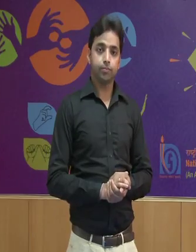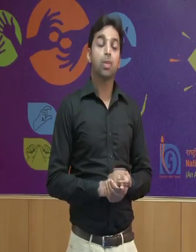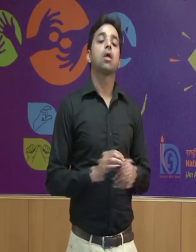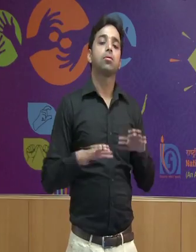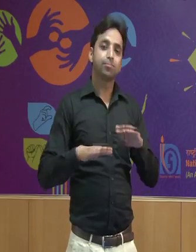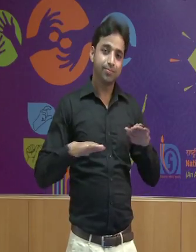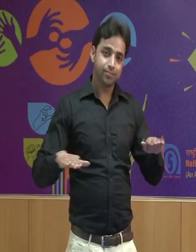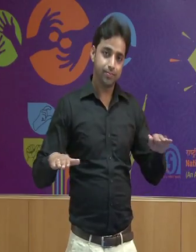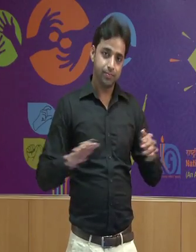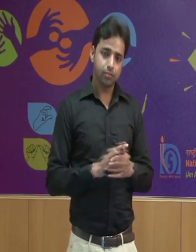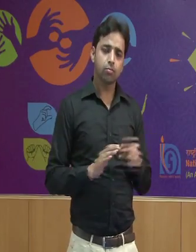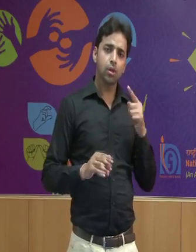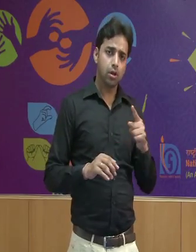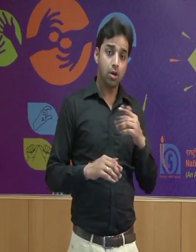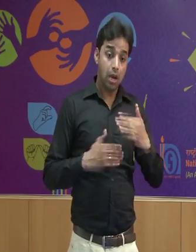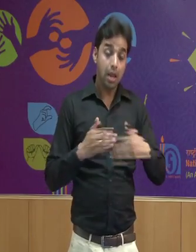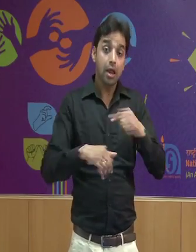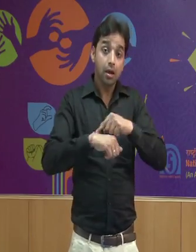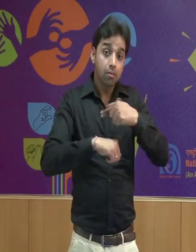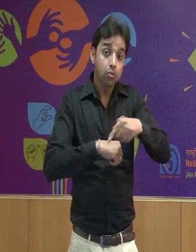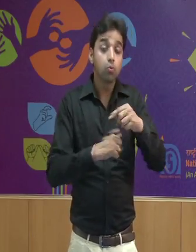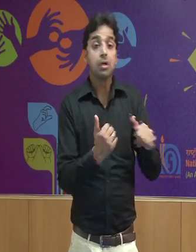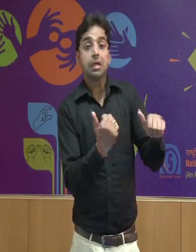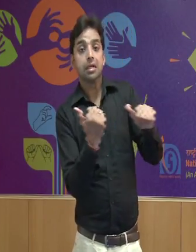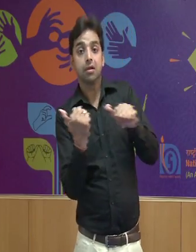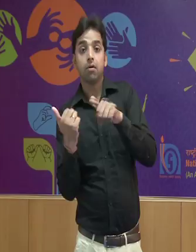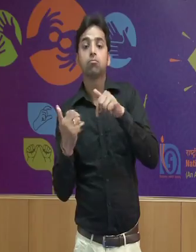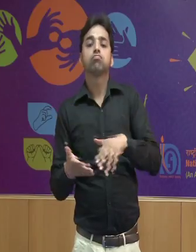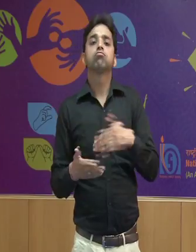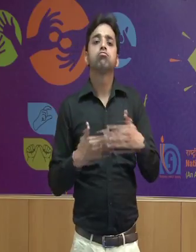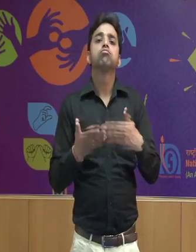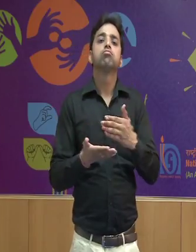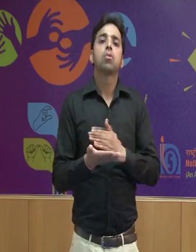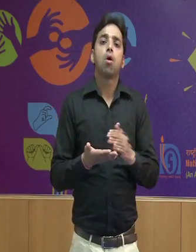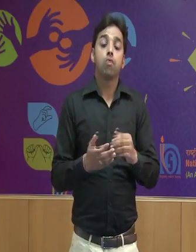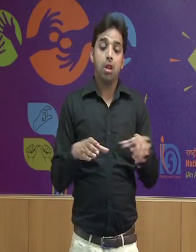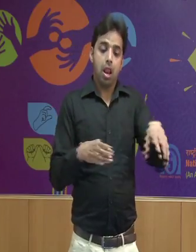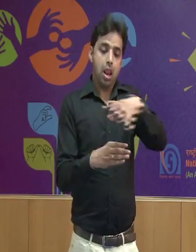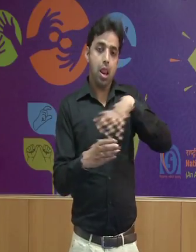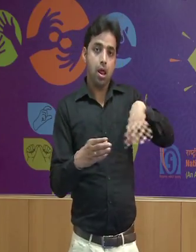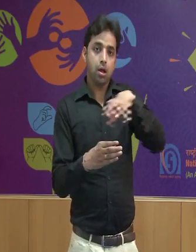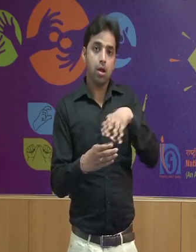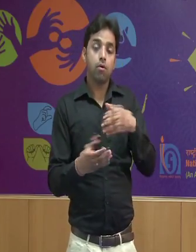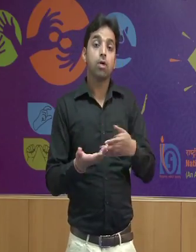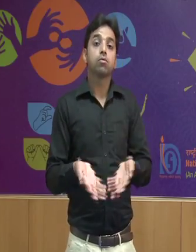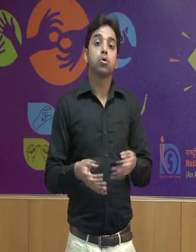Learners, it is now time to revise what we have covered in this video today.